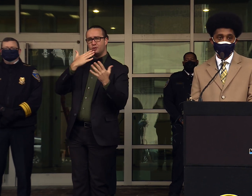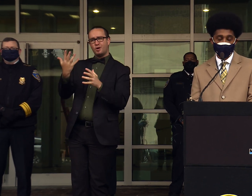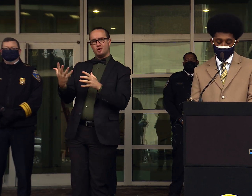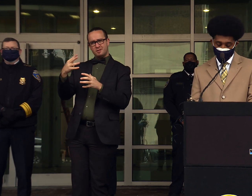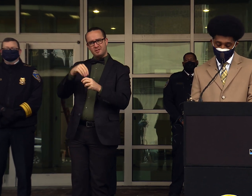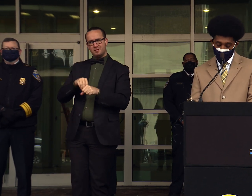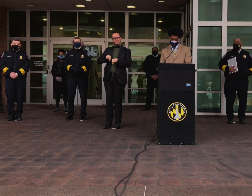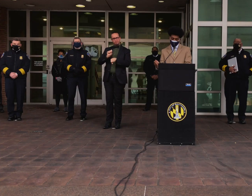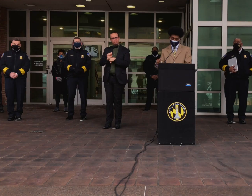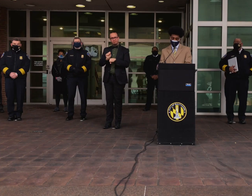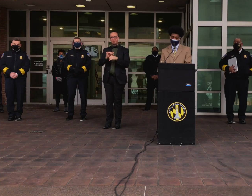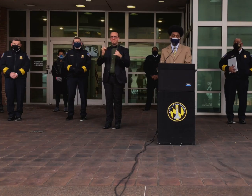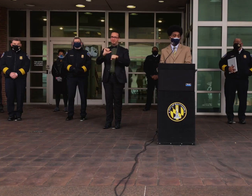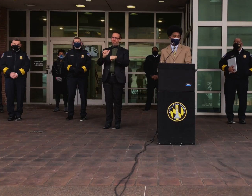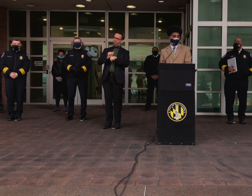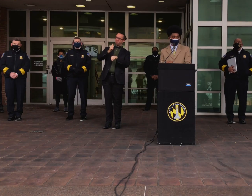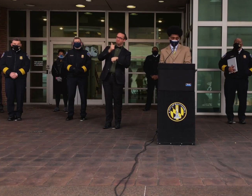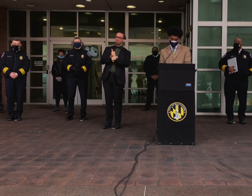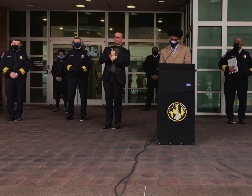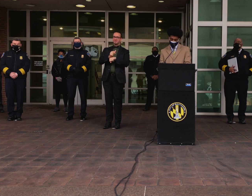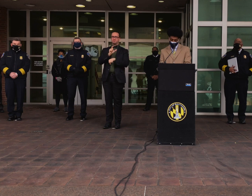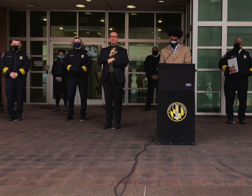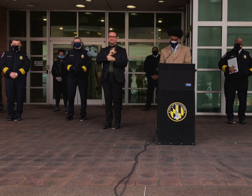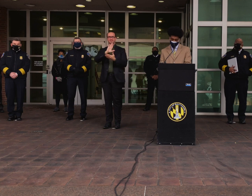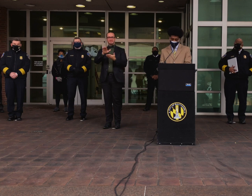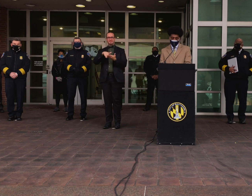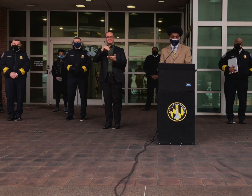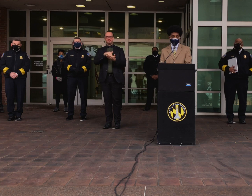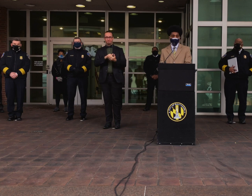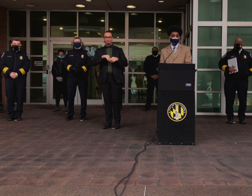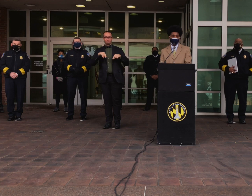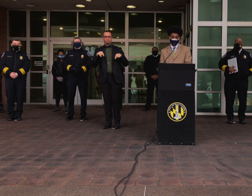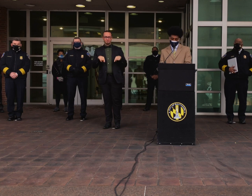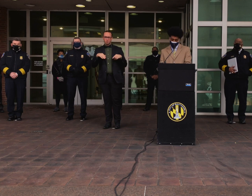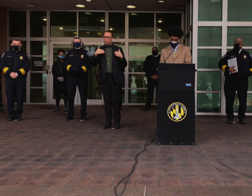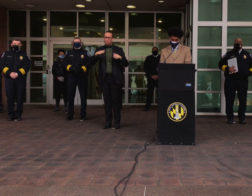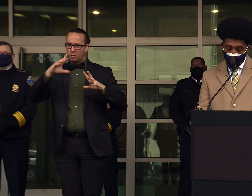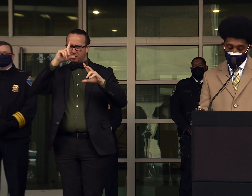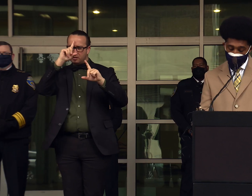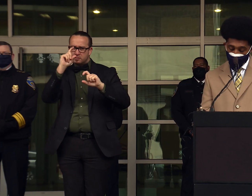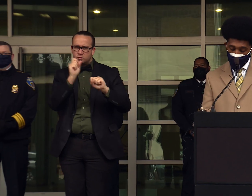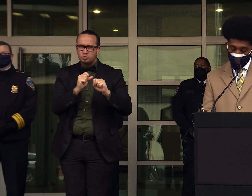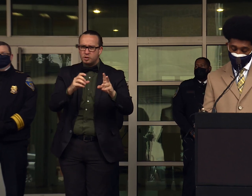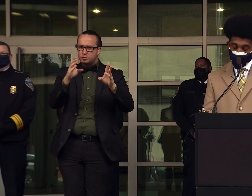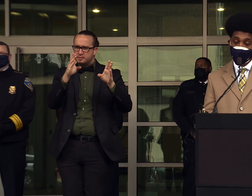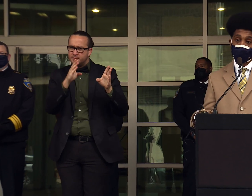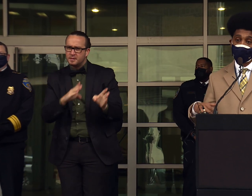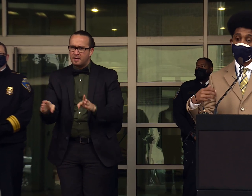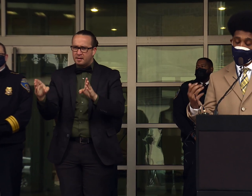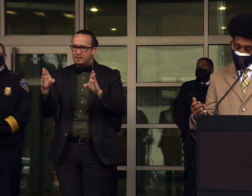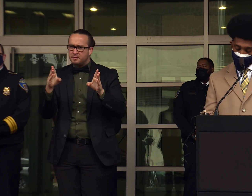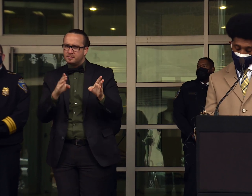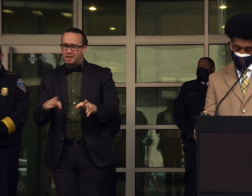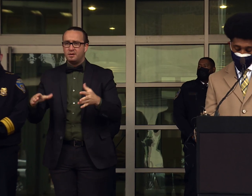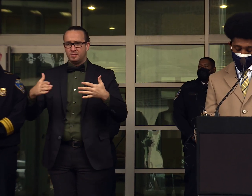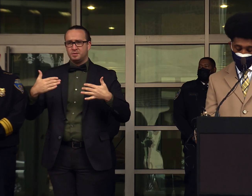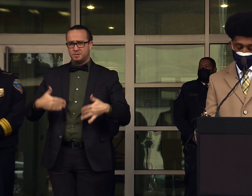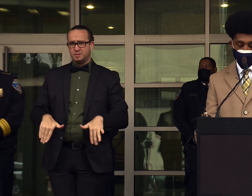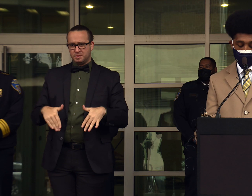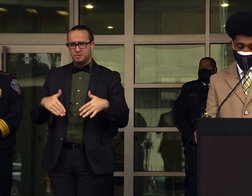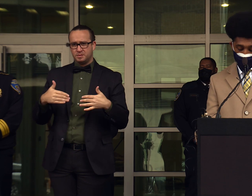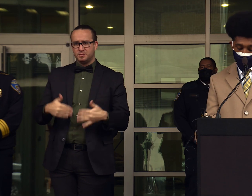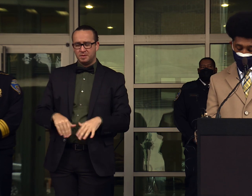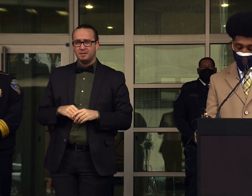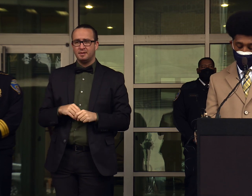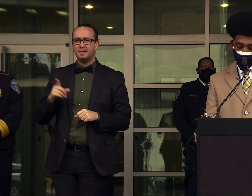crime fighting strategy. And today, along with Commissioner Harrison and BPD Command, we will be announcing the first of many changes to build